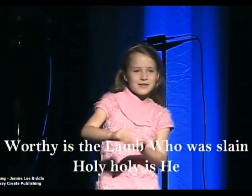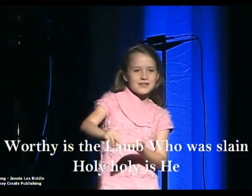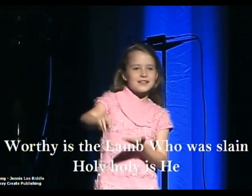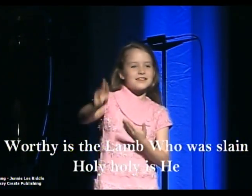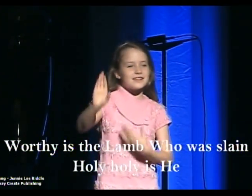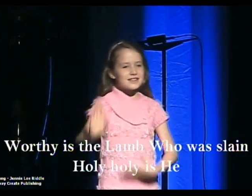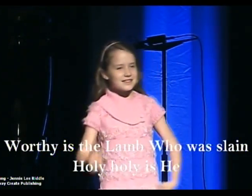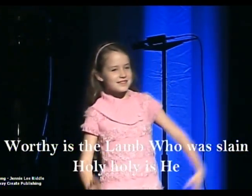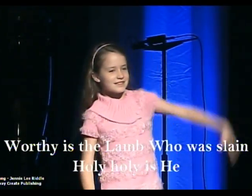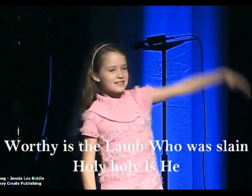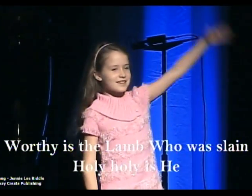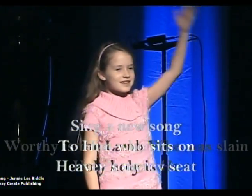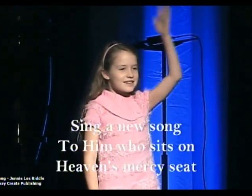holy is he.